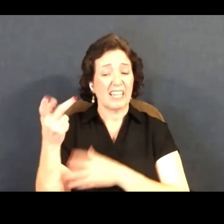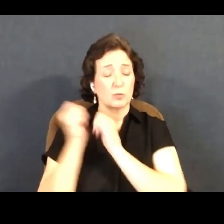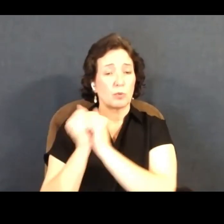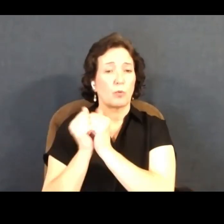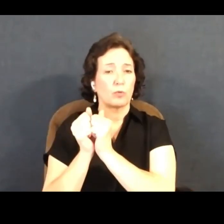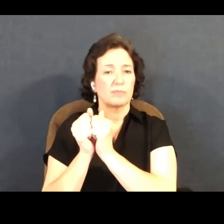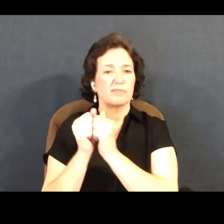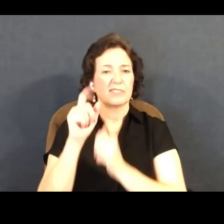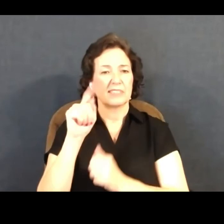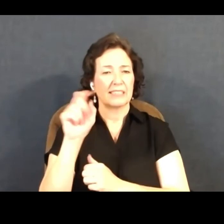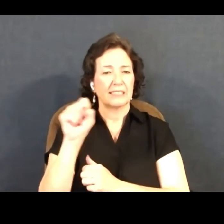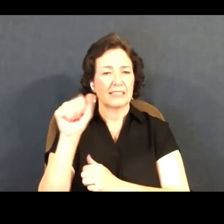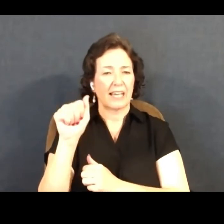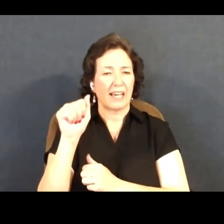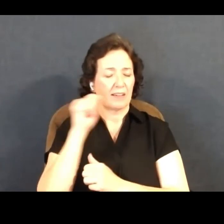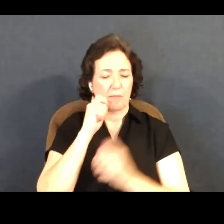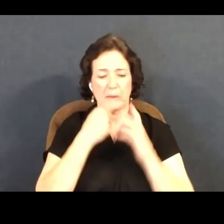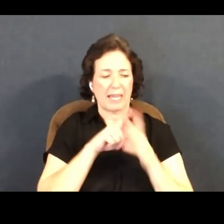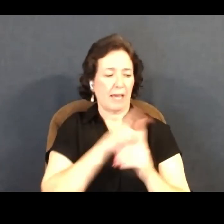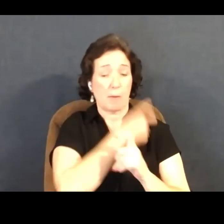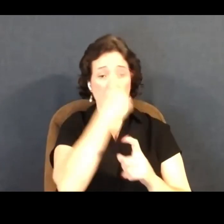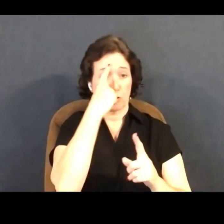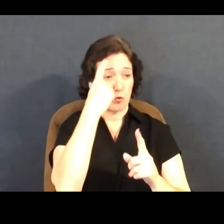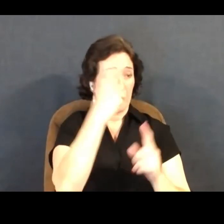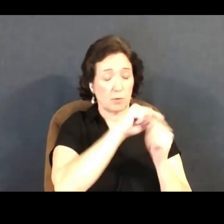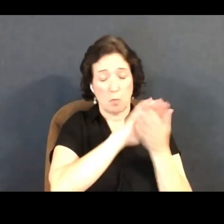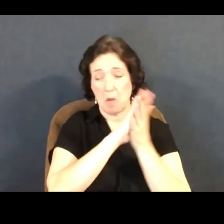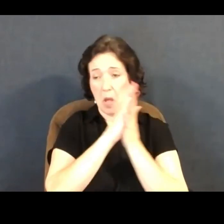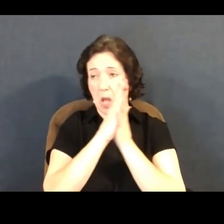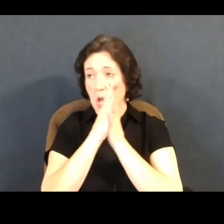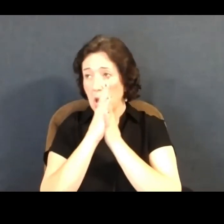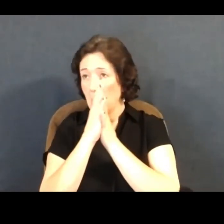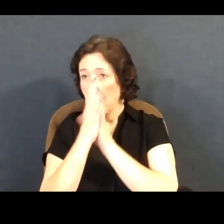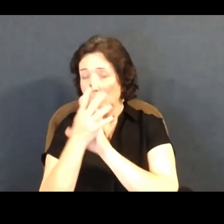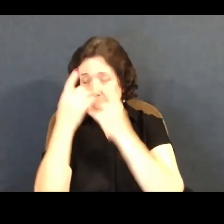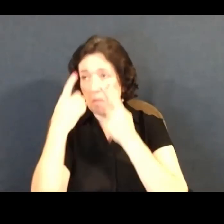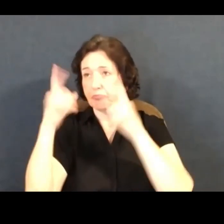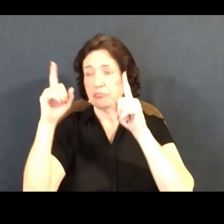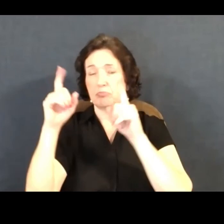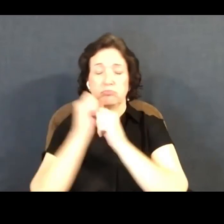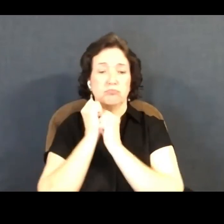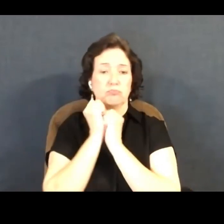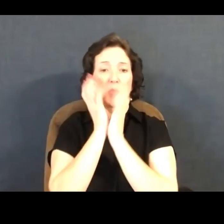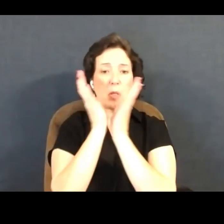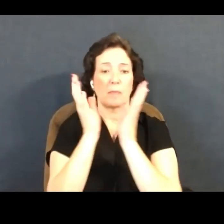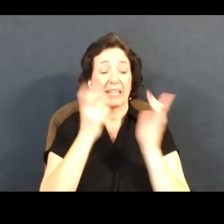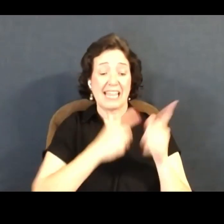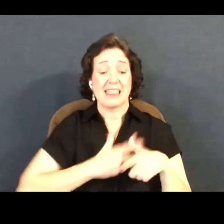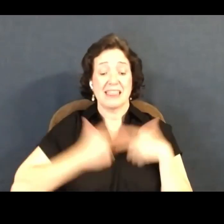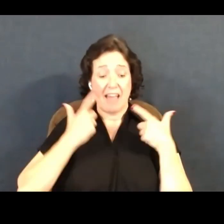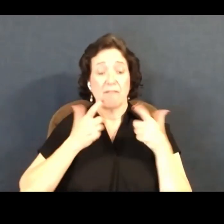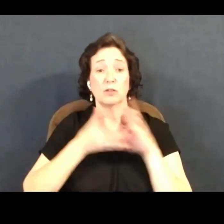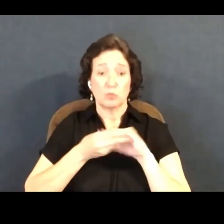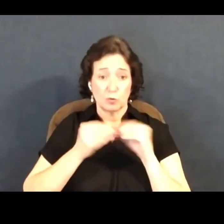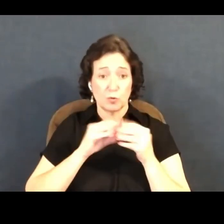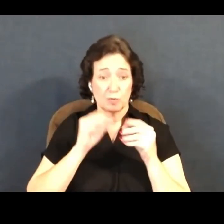very beginning, from the dream to the coming to full fruition. He has not only lived to tell about it,